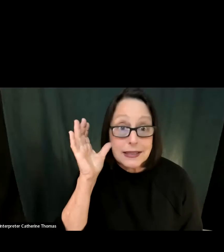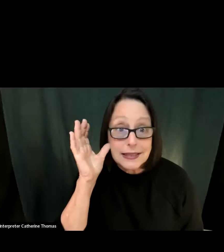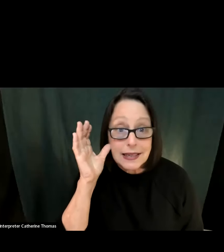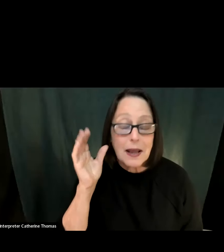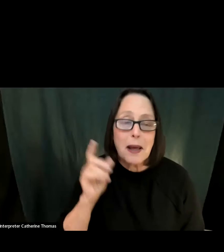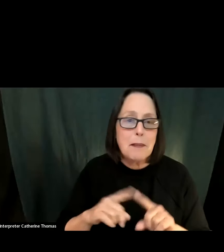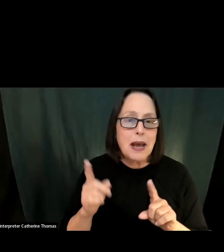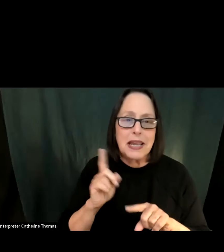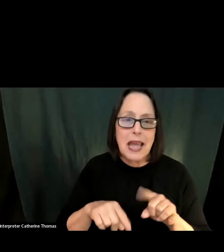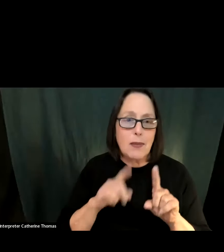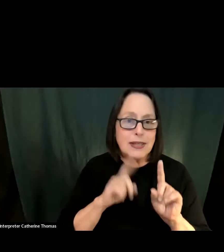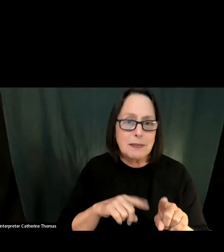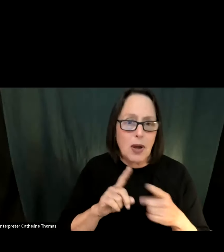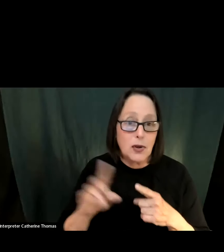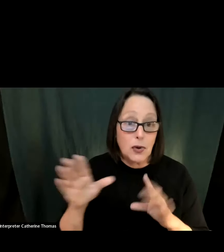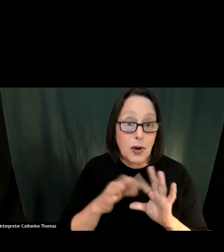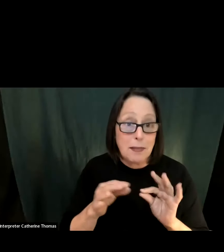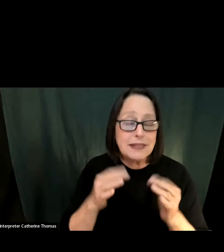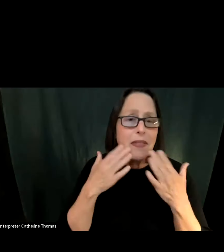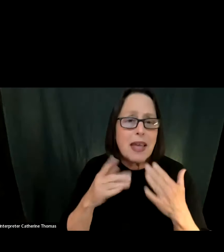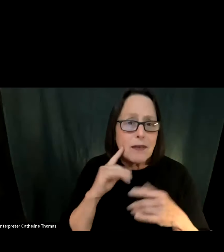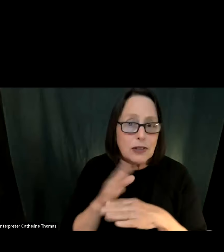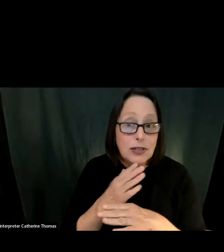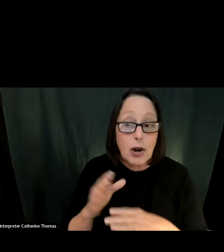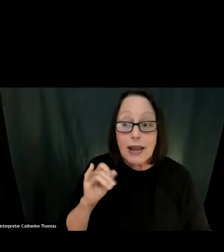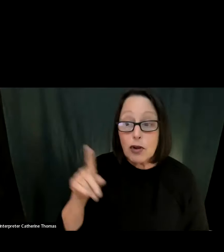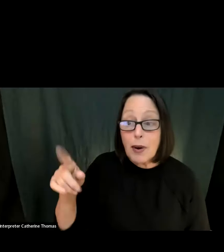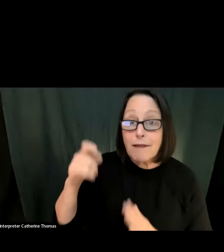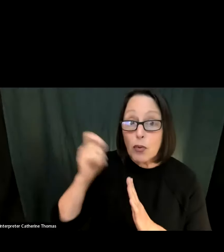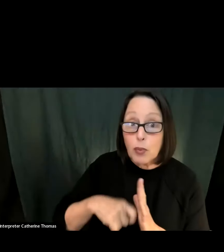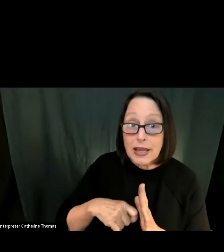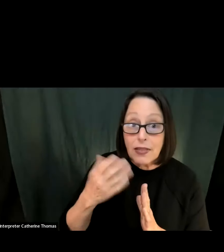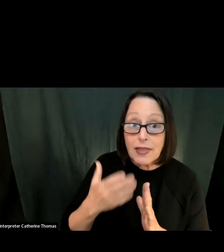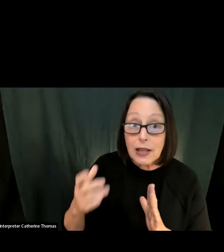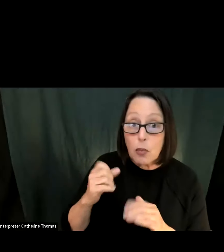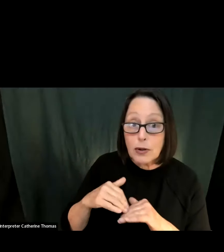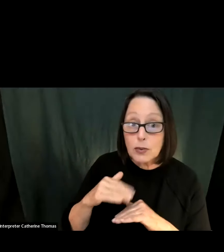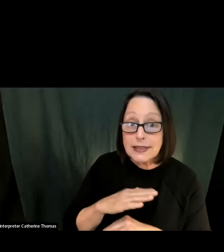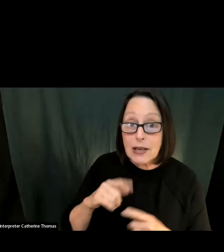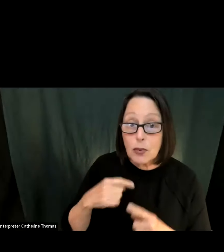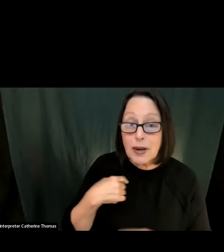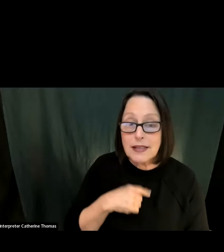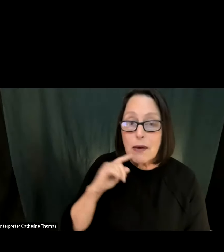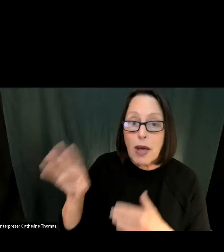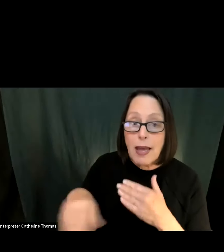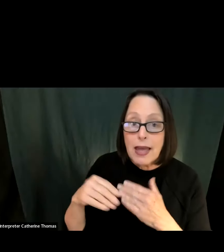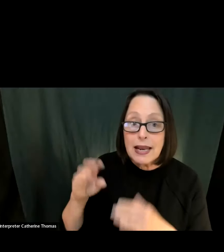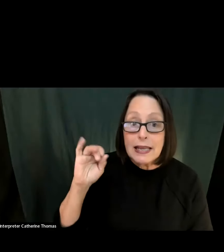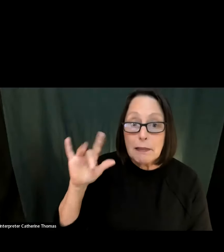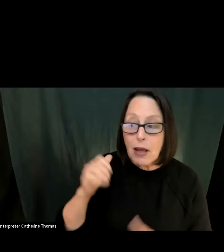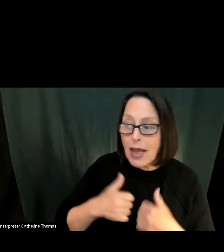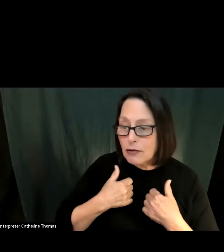But I appreciate you sharing them. Also, if you have a written version that you'd like to send to us, I'll put the email address in the